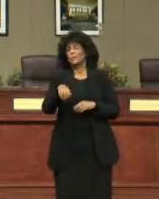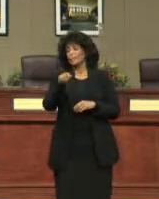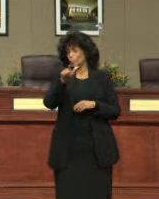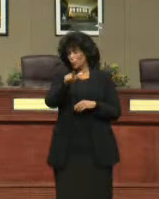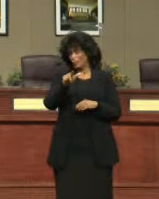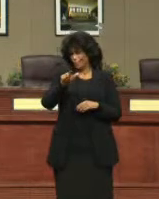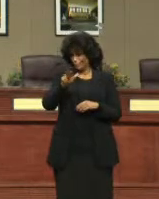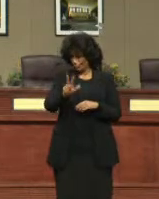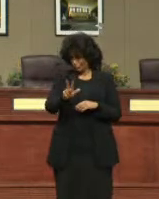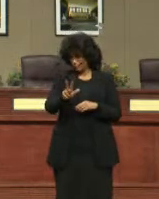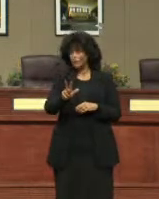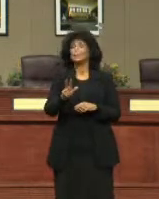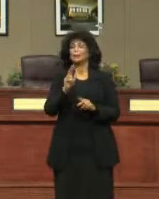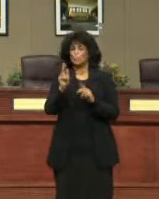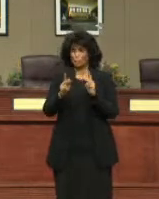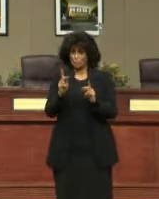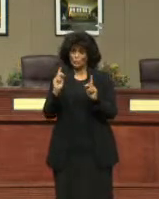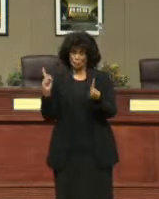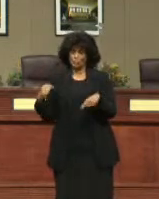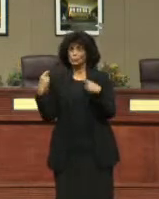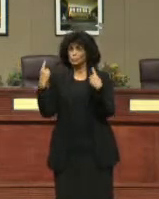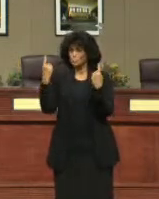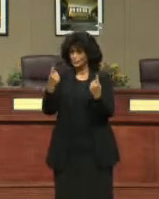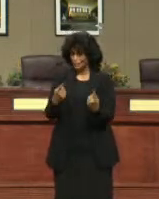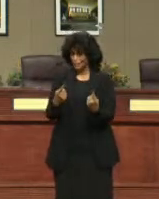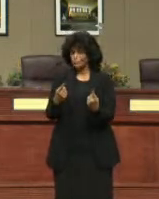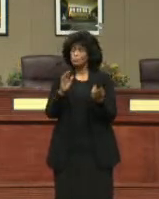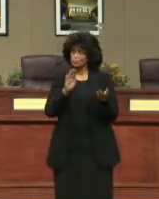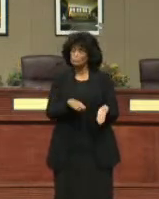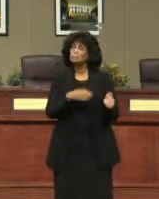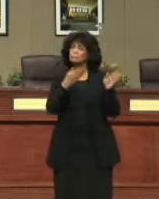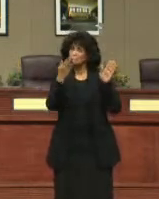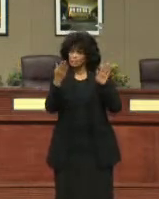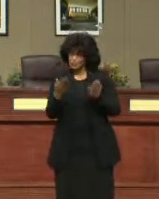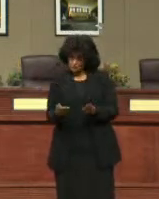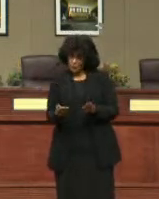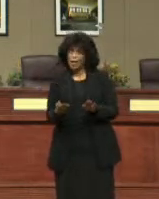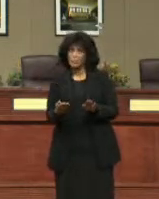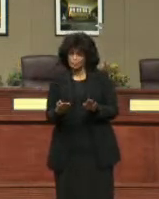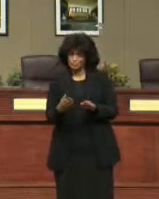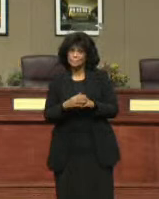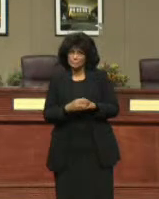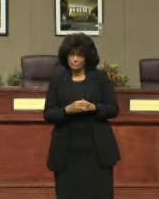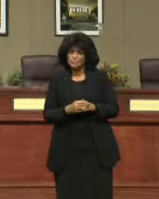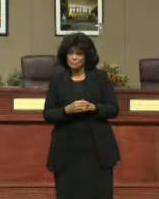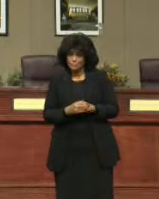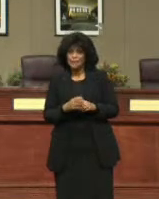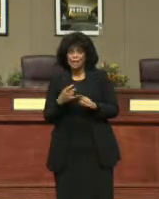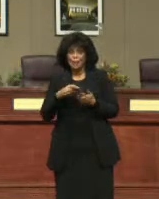of the coronavirus. That is an increase of 26 deaths since Monday.